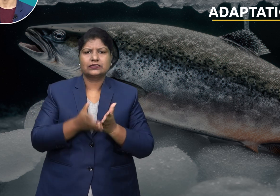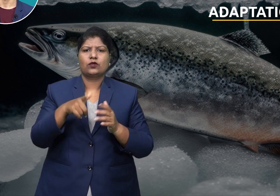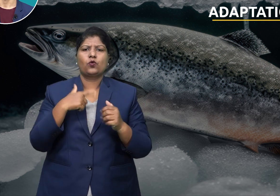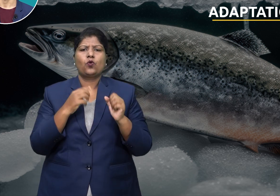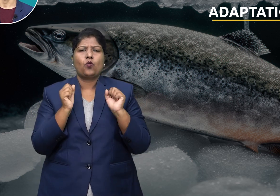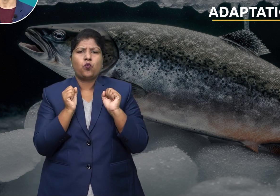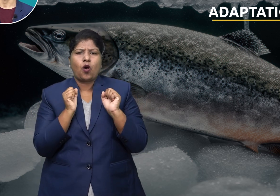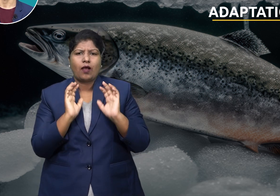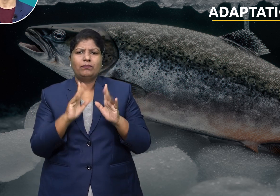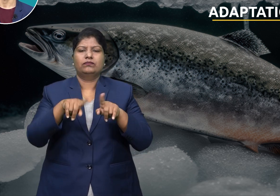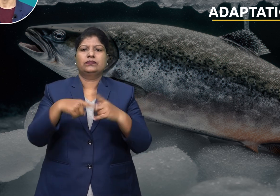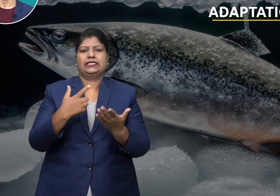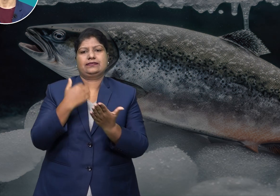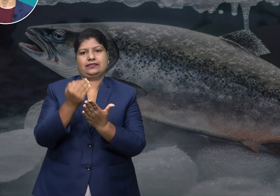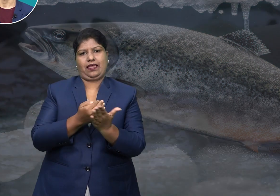survive.